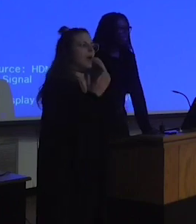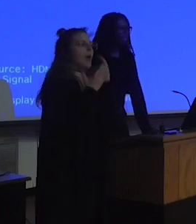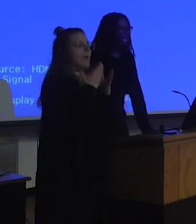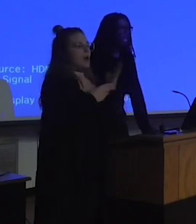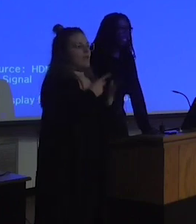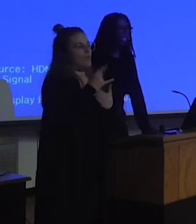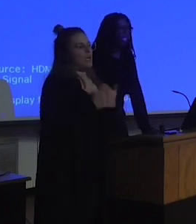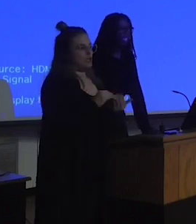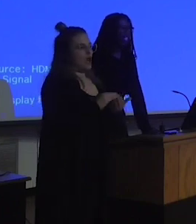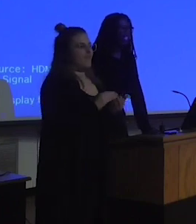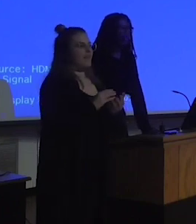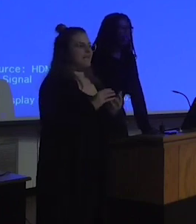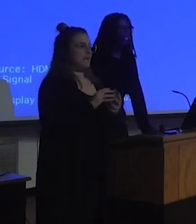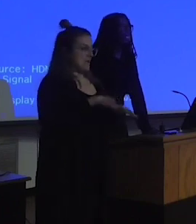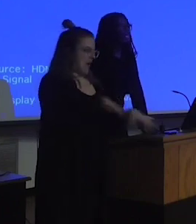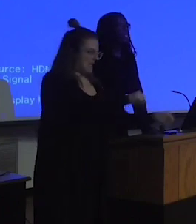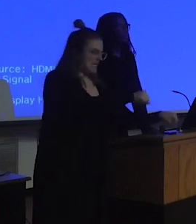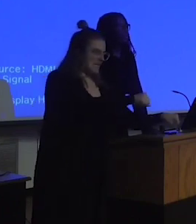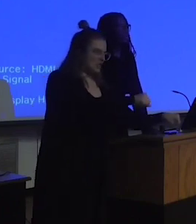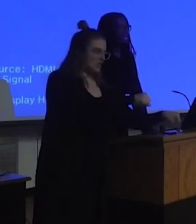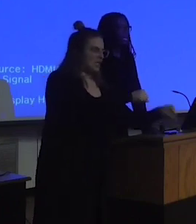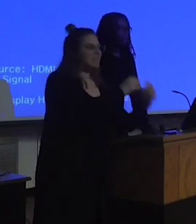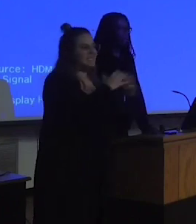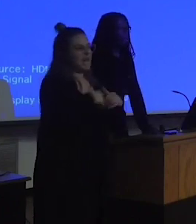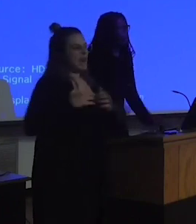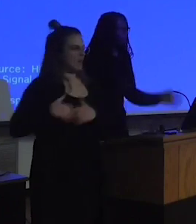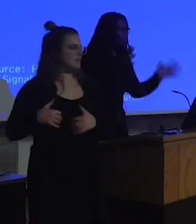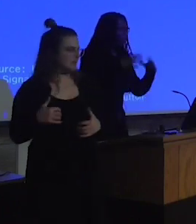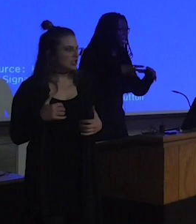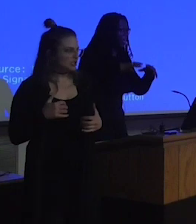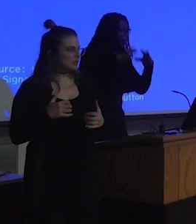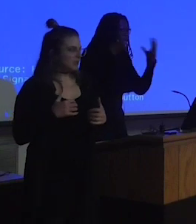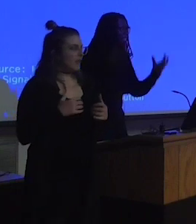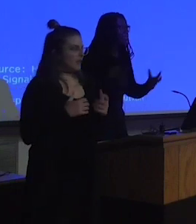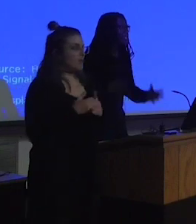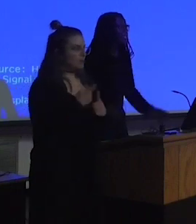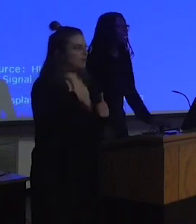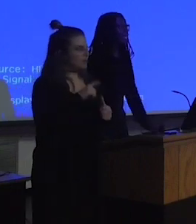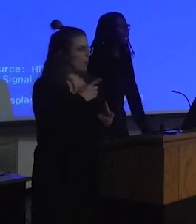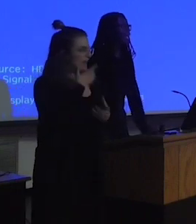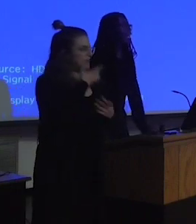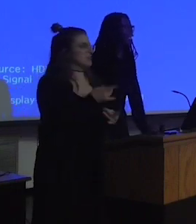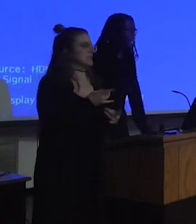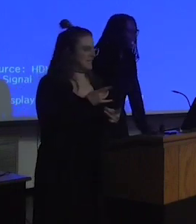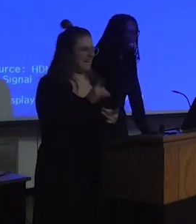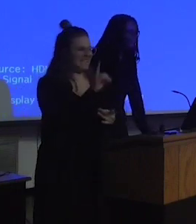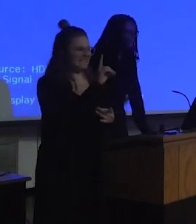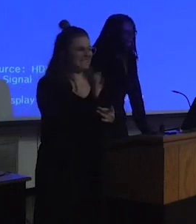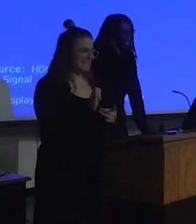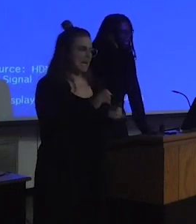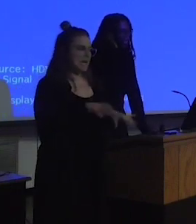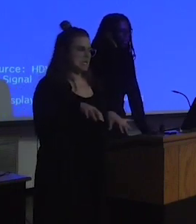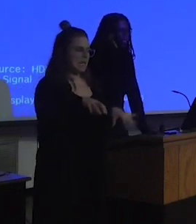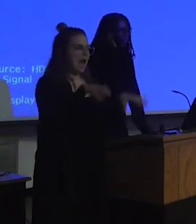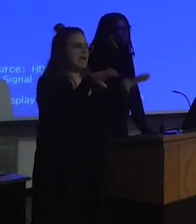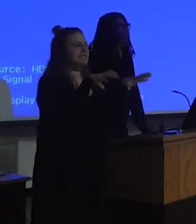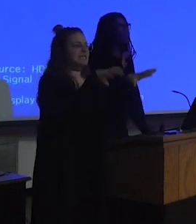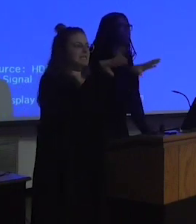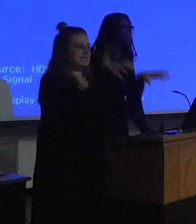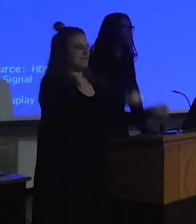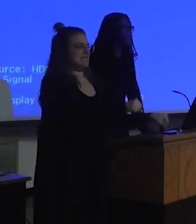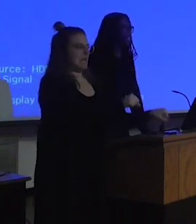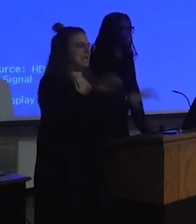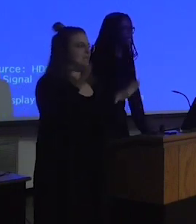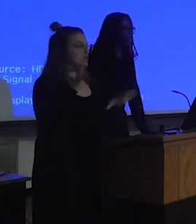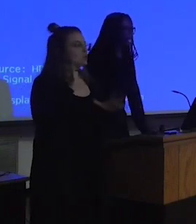Part of the project of decolonization should be to, like, you know, like, for those of us who are interested in decolonizing our lives, should be to move